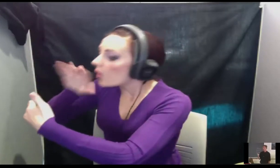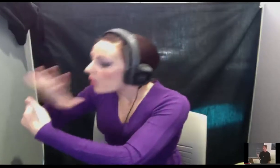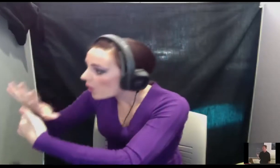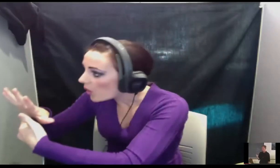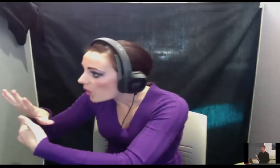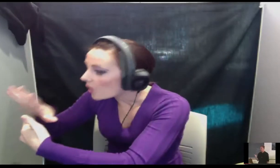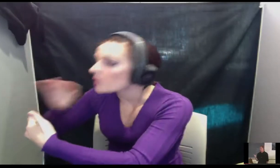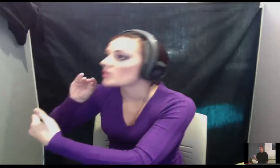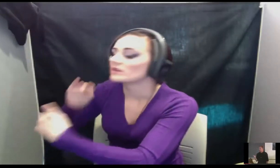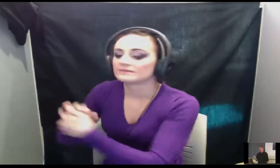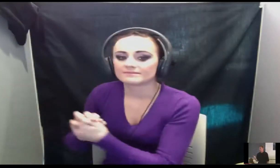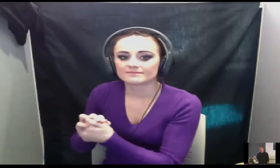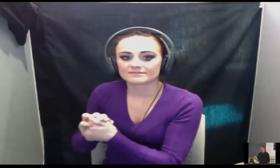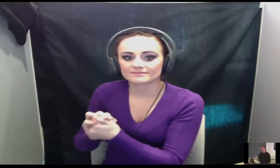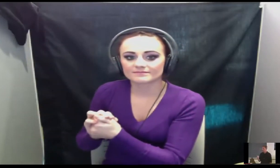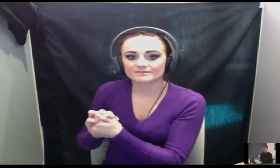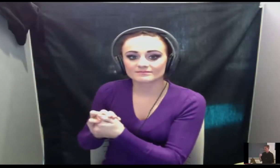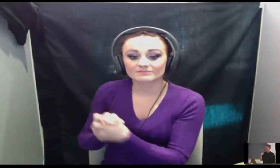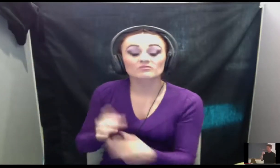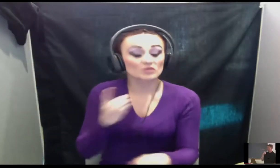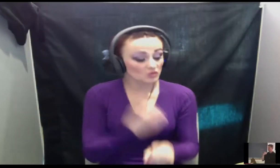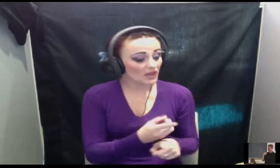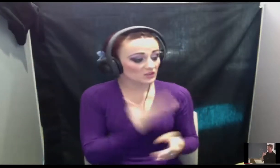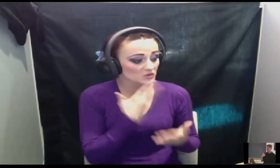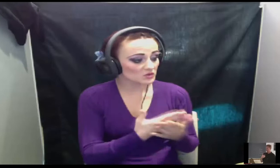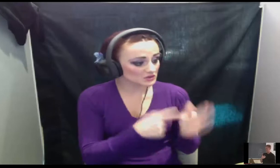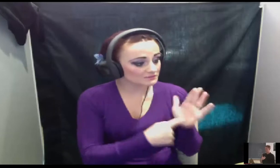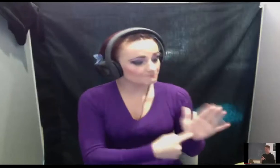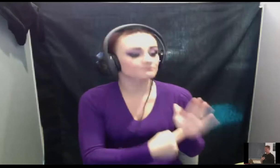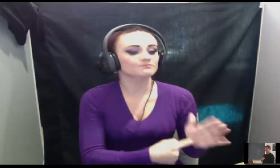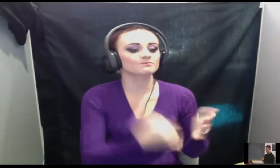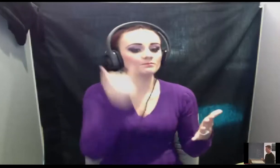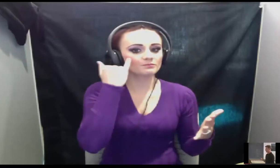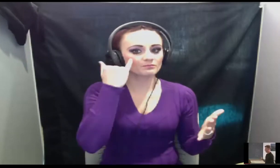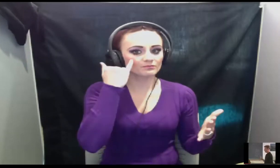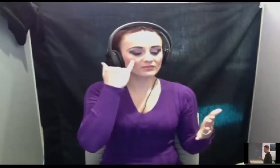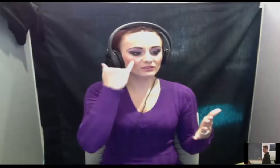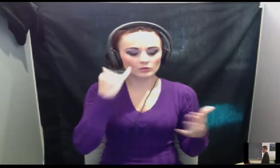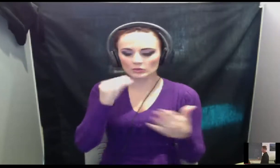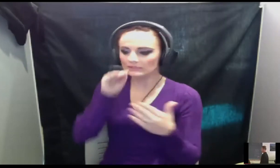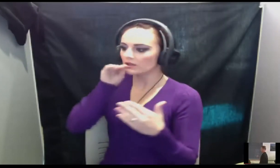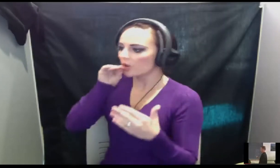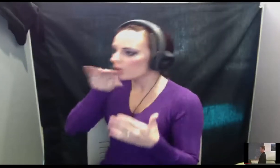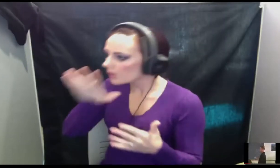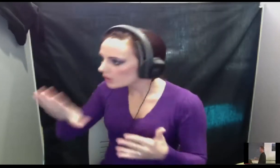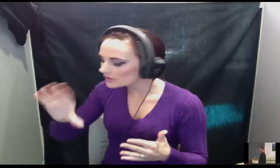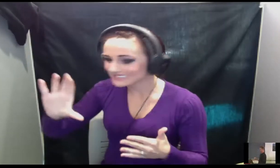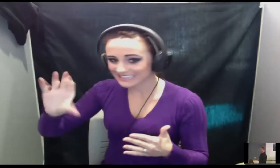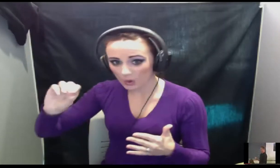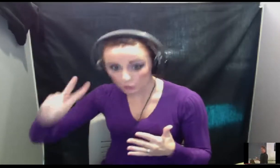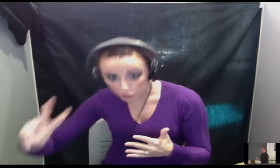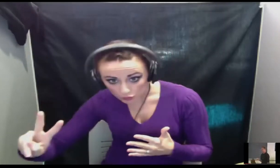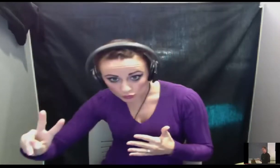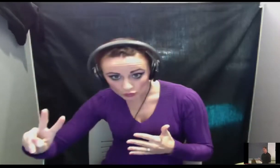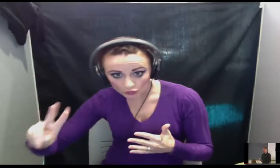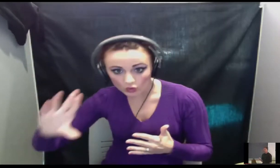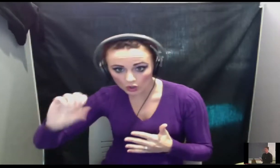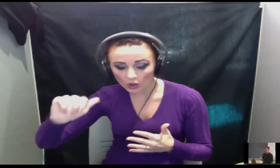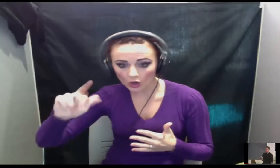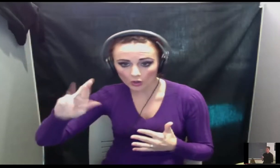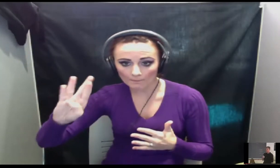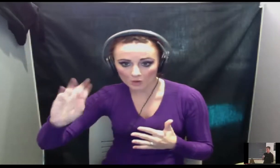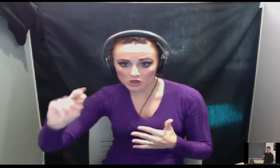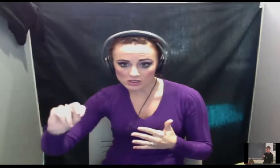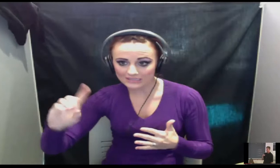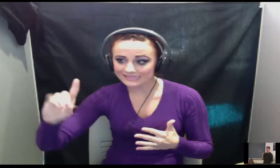to a window itself and you breathe on the window. You have, every time you exhale carbon dioxide, other gases, as well as water vapor.